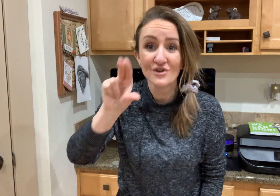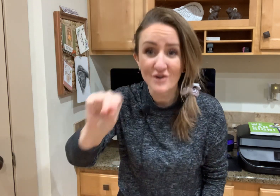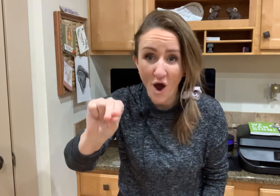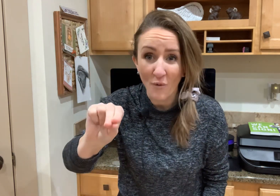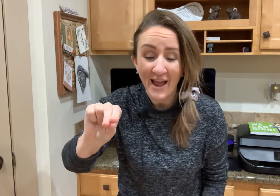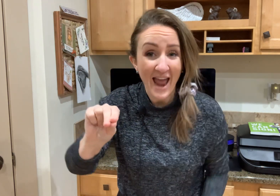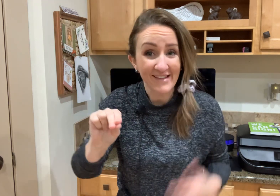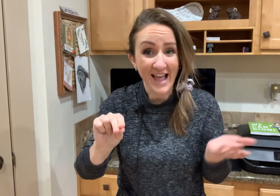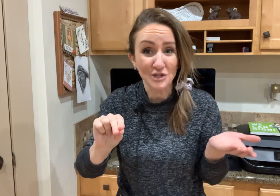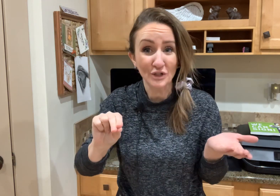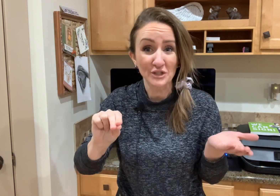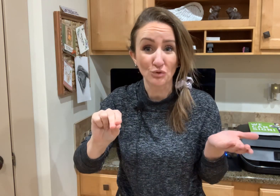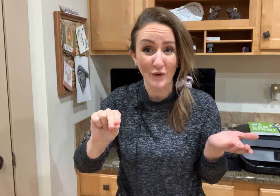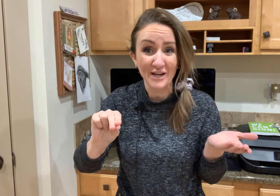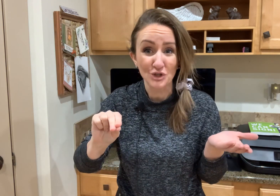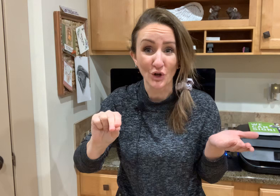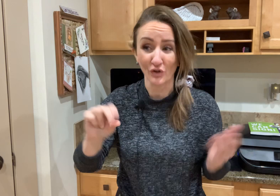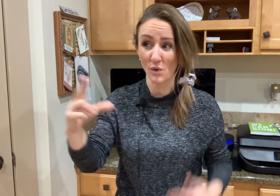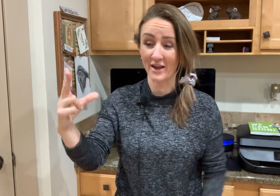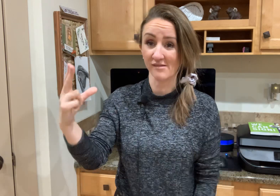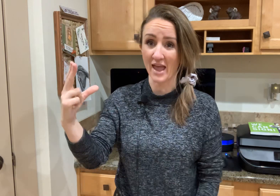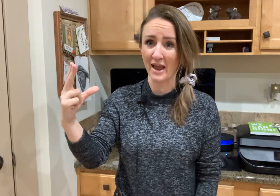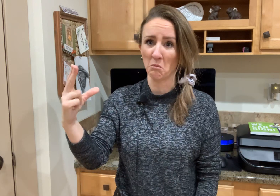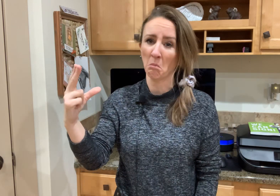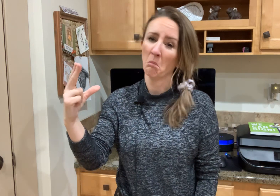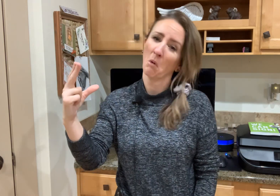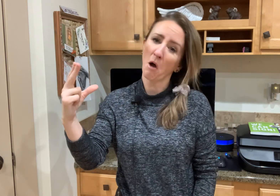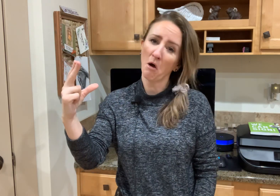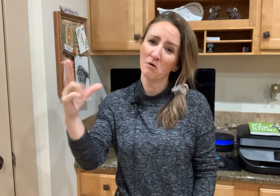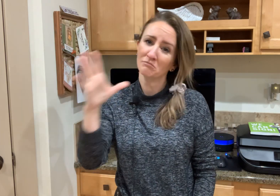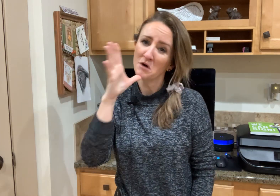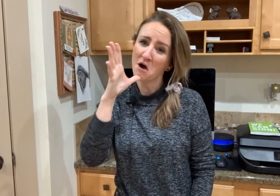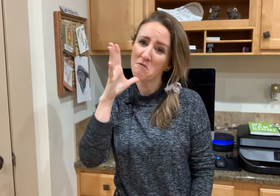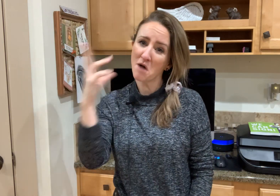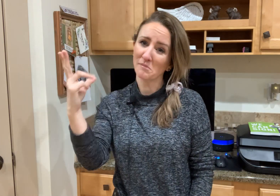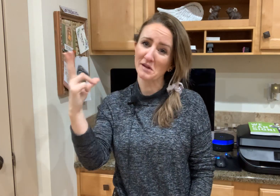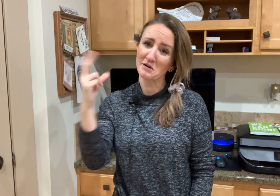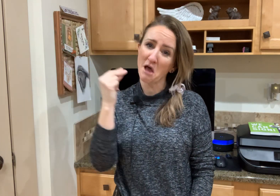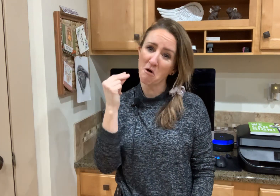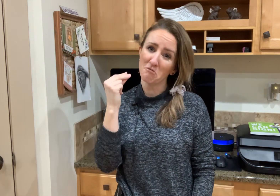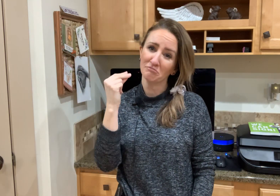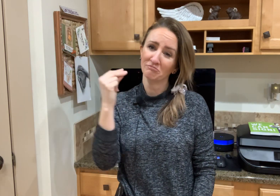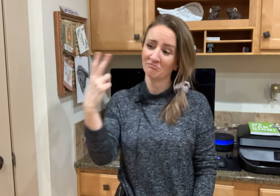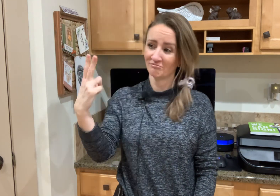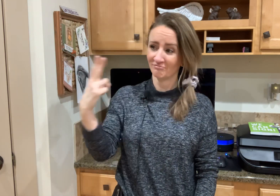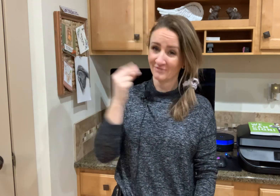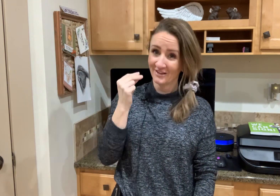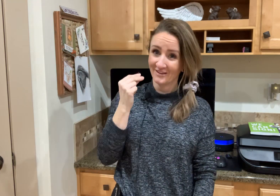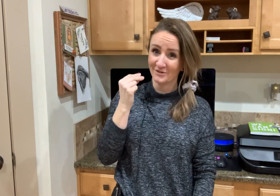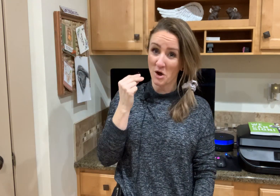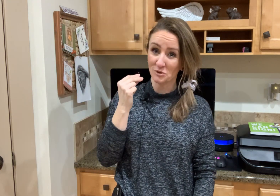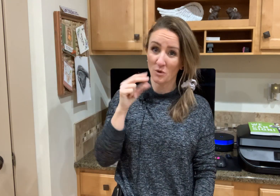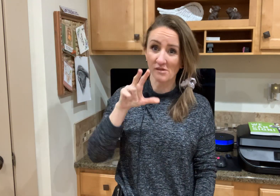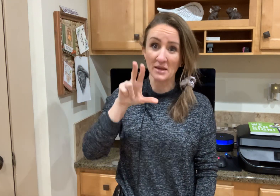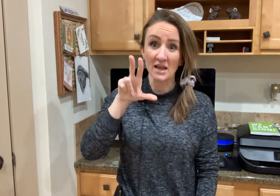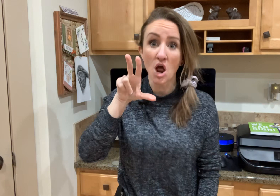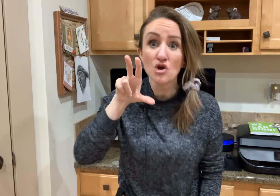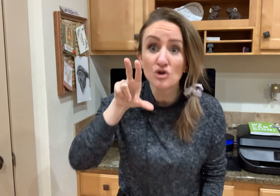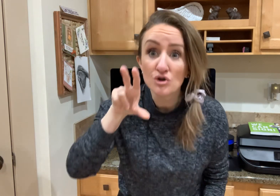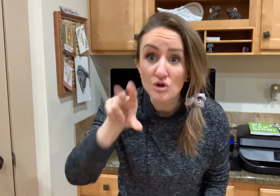no. And it's actually directional. So I can say, oh, mom said no. No towards me,